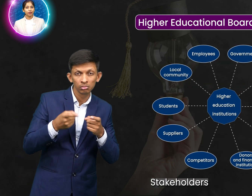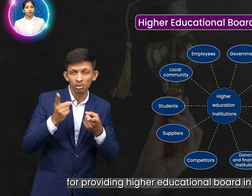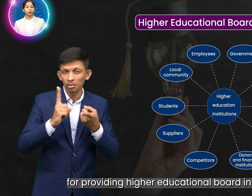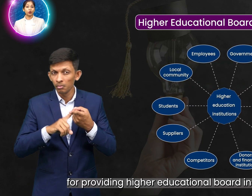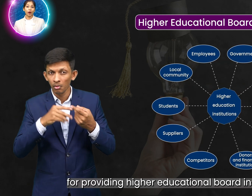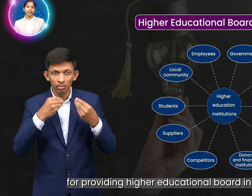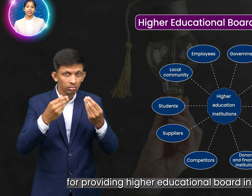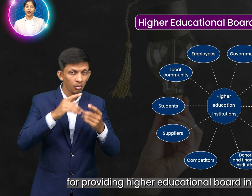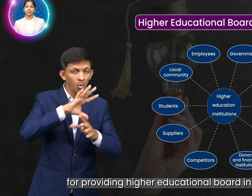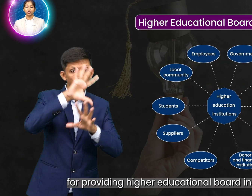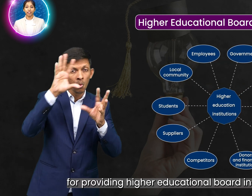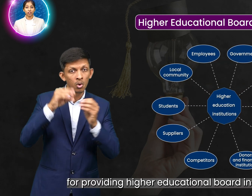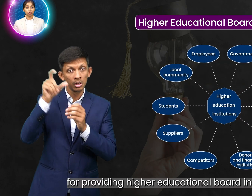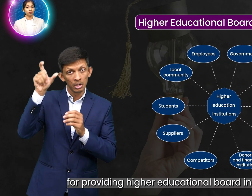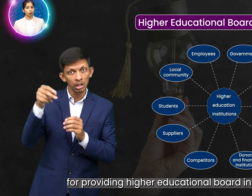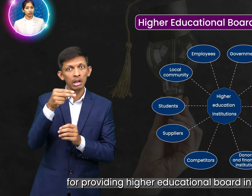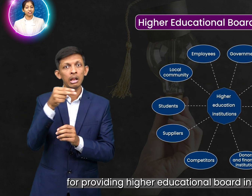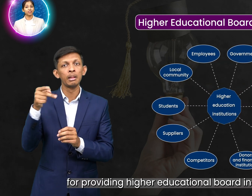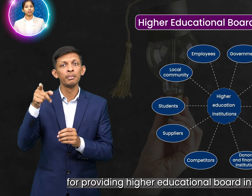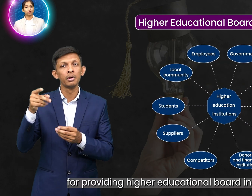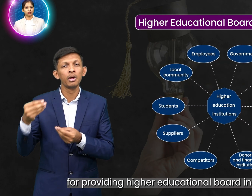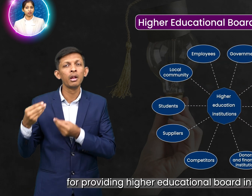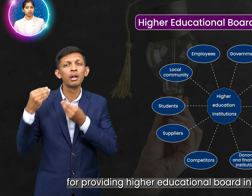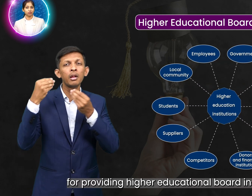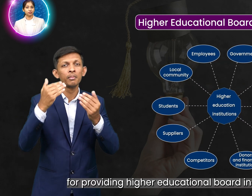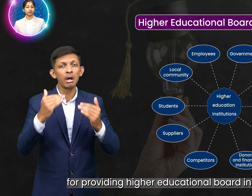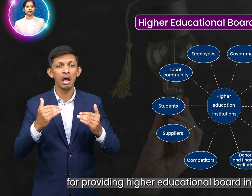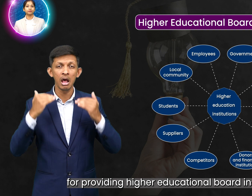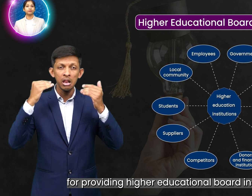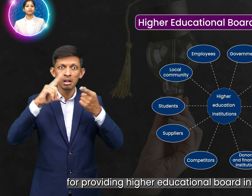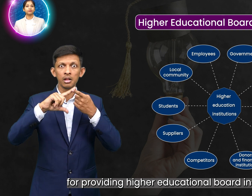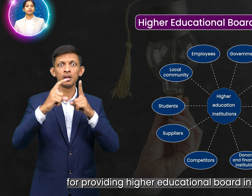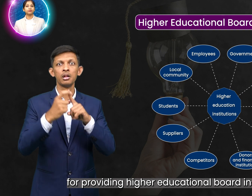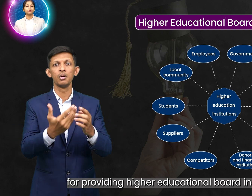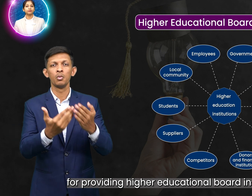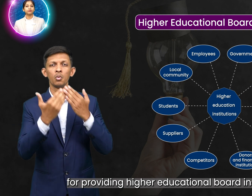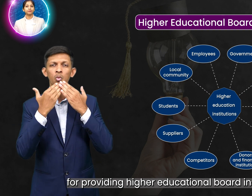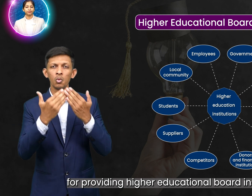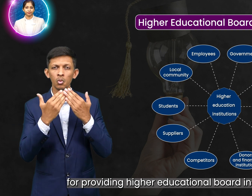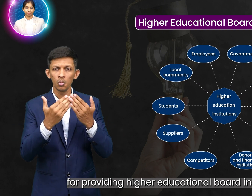Stakeholders for providing higher educational board institutions.